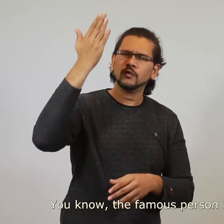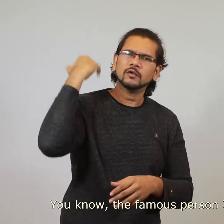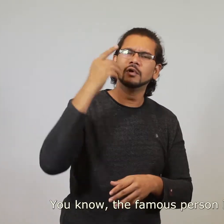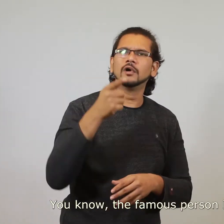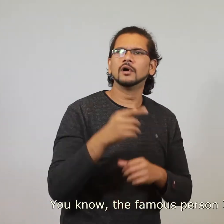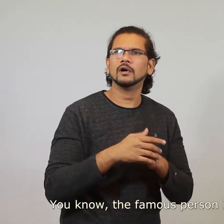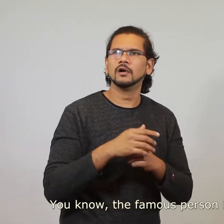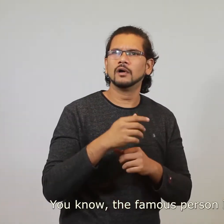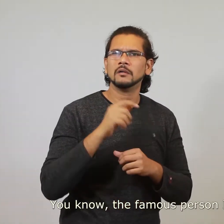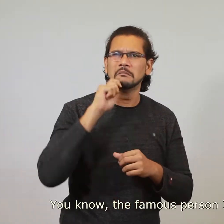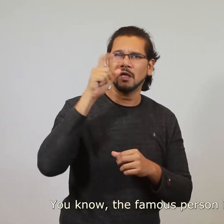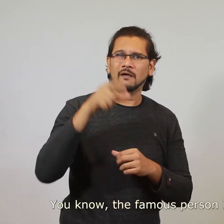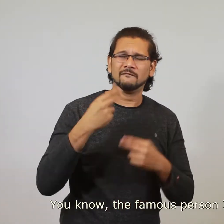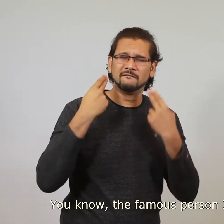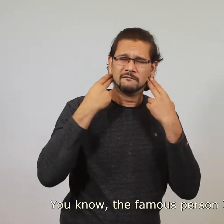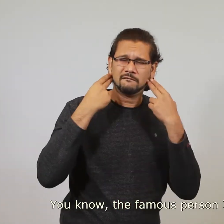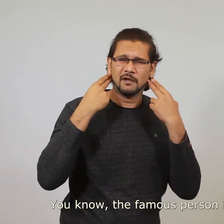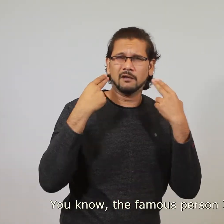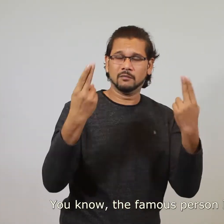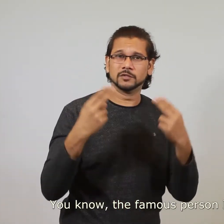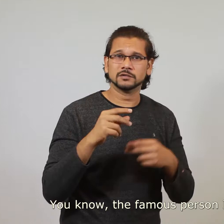You know the famous person Isaac Newton.